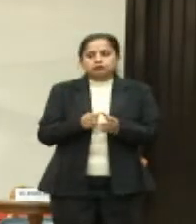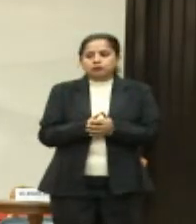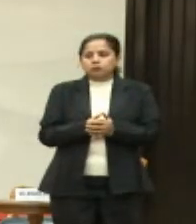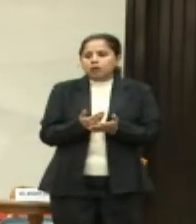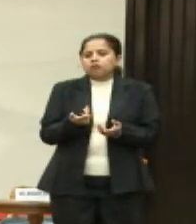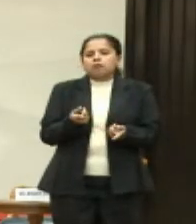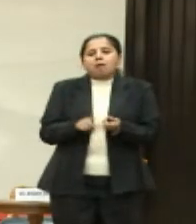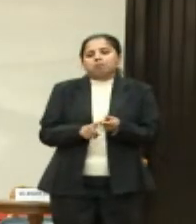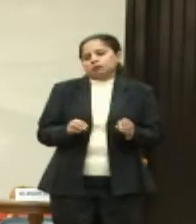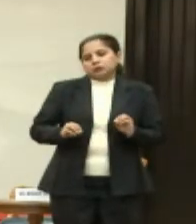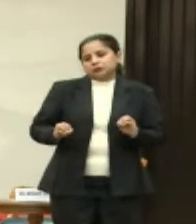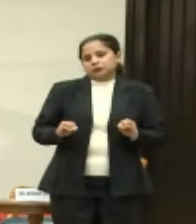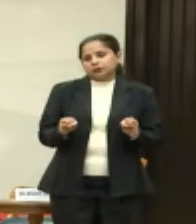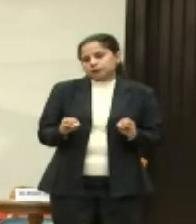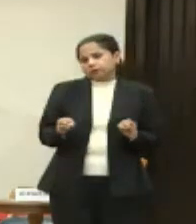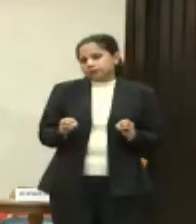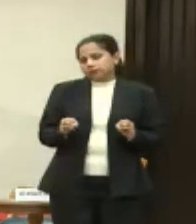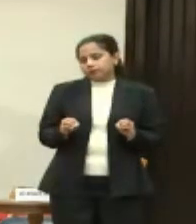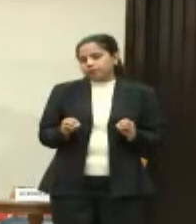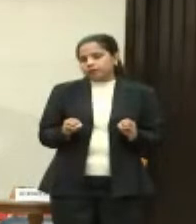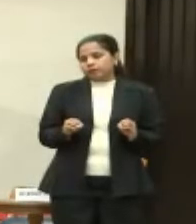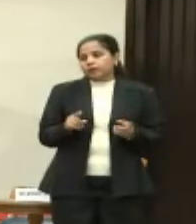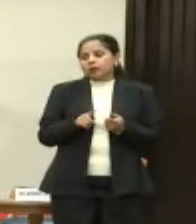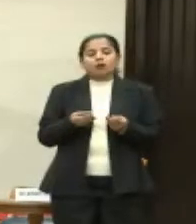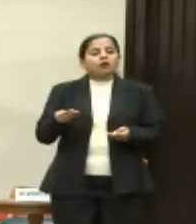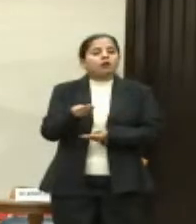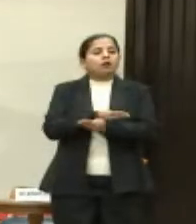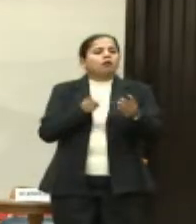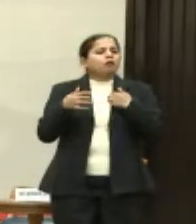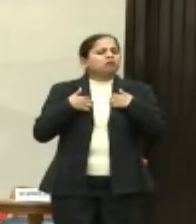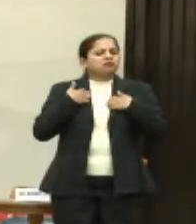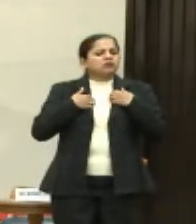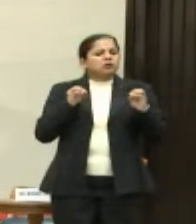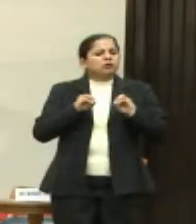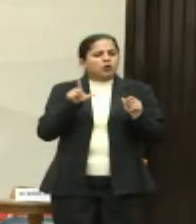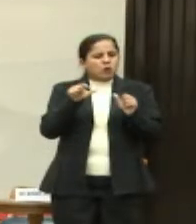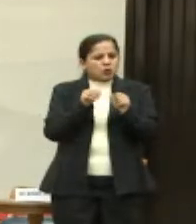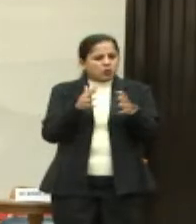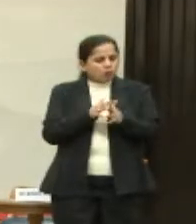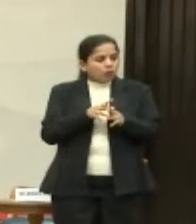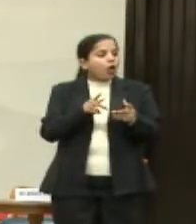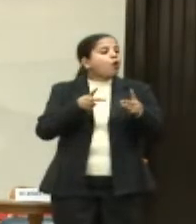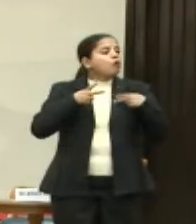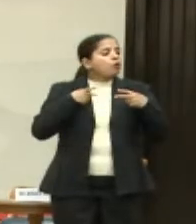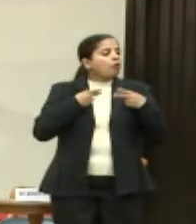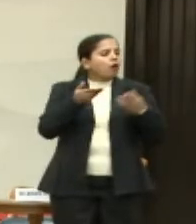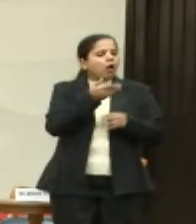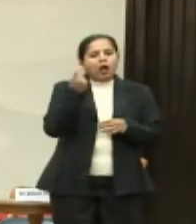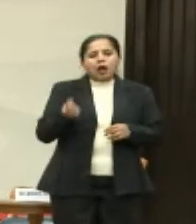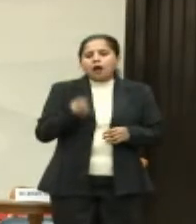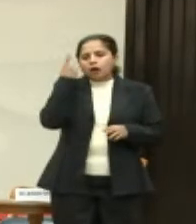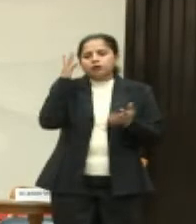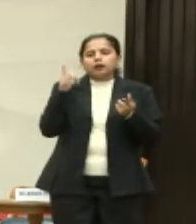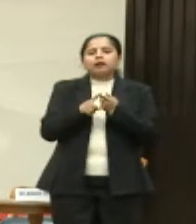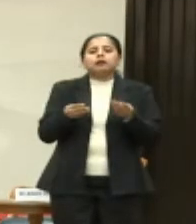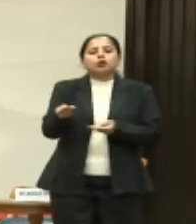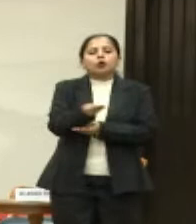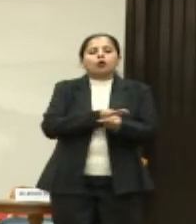Didn't happen, because economists were not interested in the law and lawyers did not understand